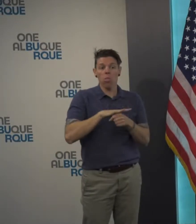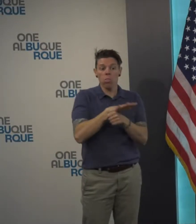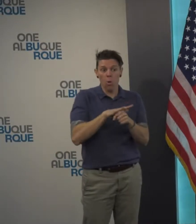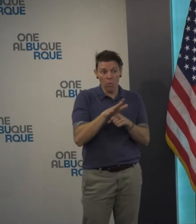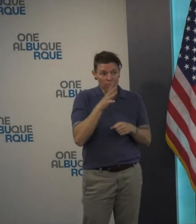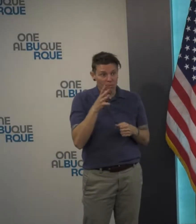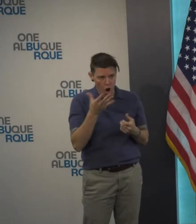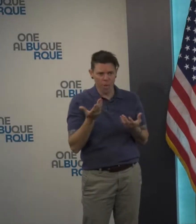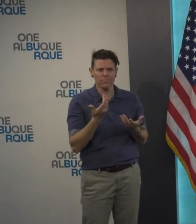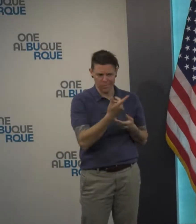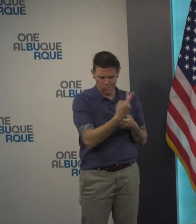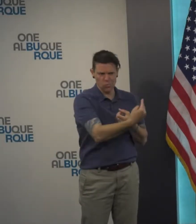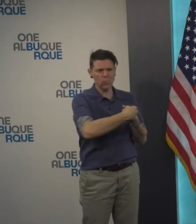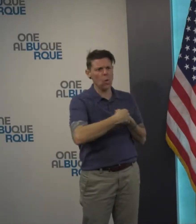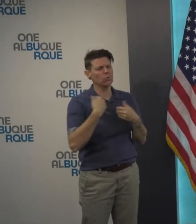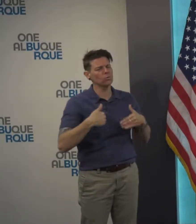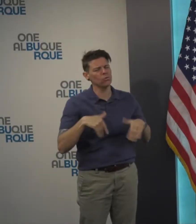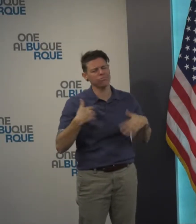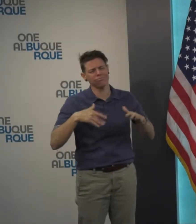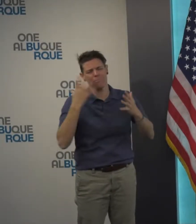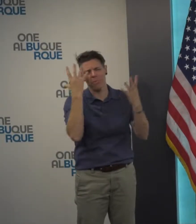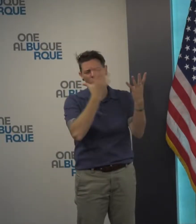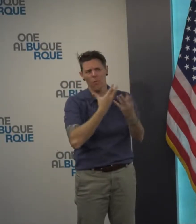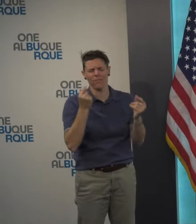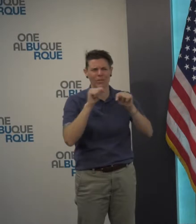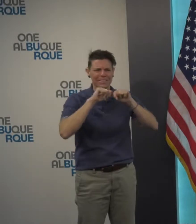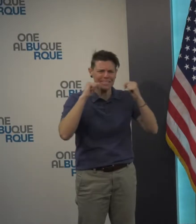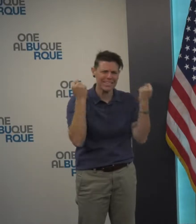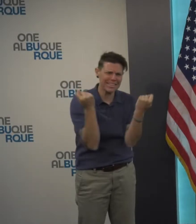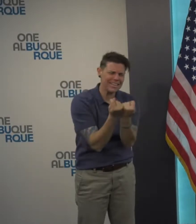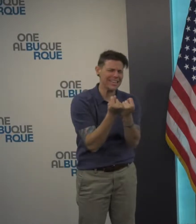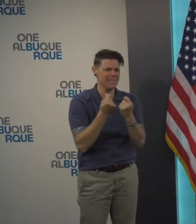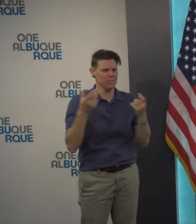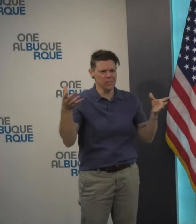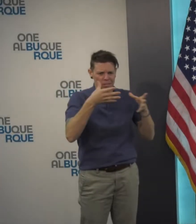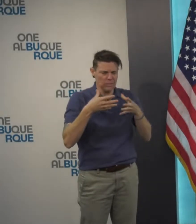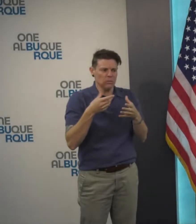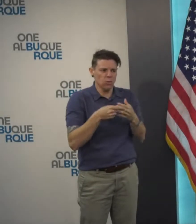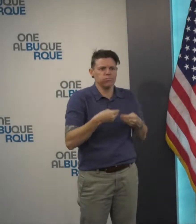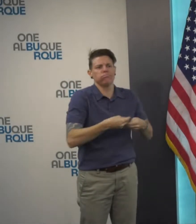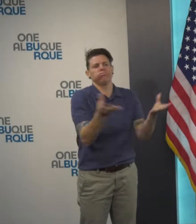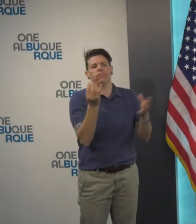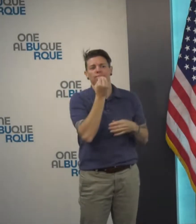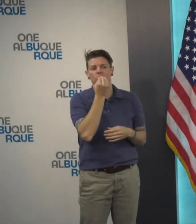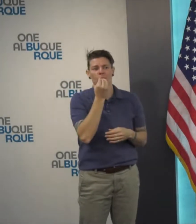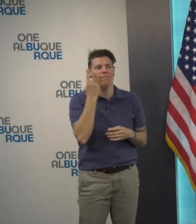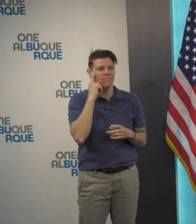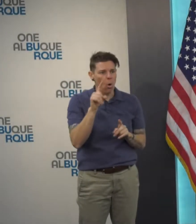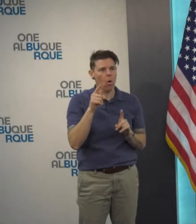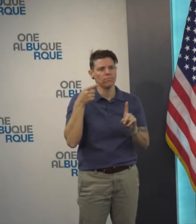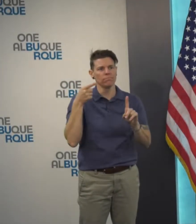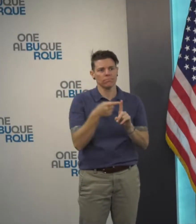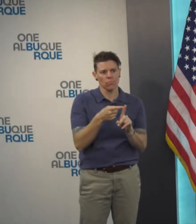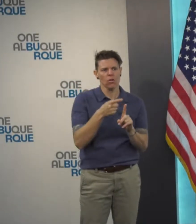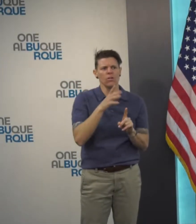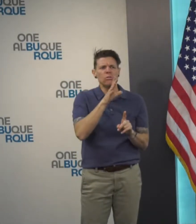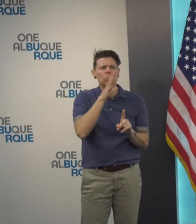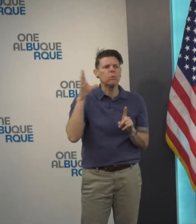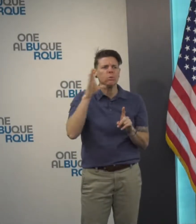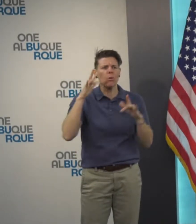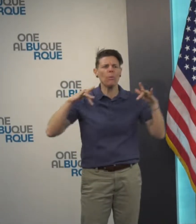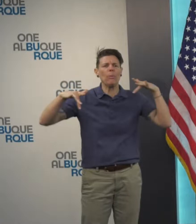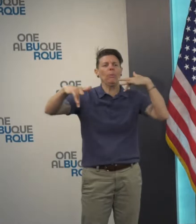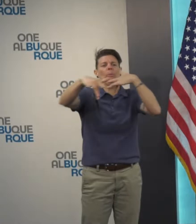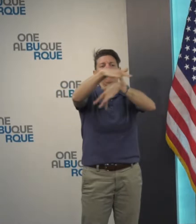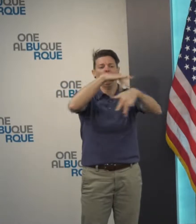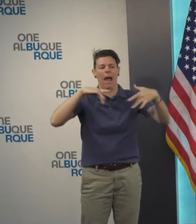So a really good team there that's going to work on food distribution and needs, particularly in rural New Mexico and again out in Indian country, somewhere where it's